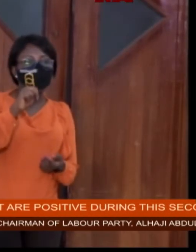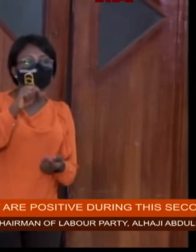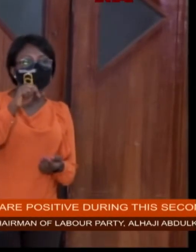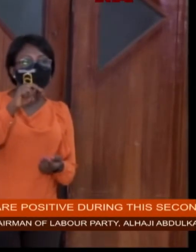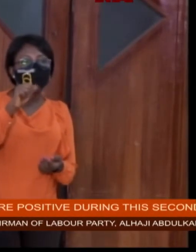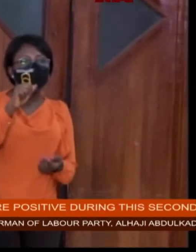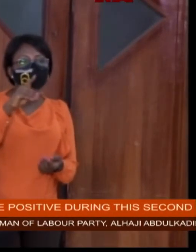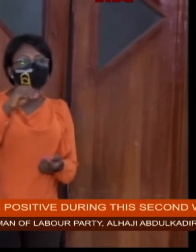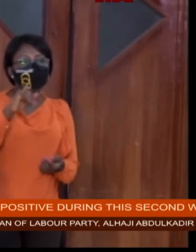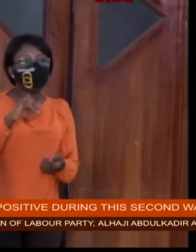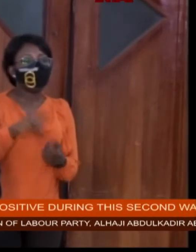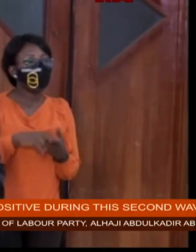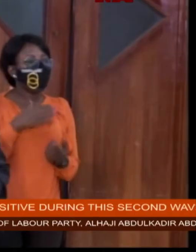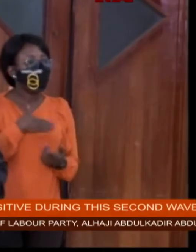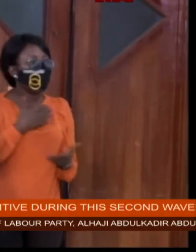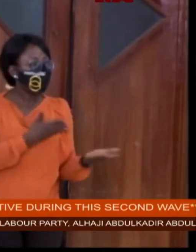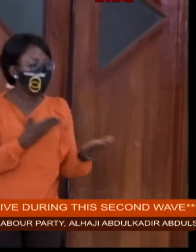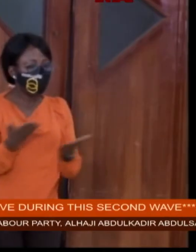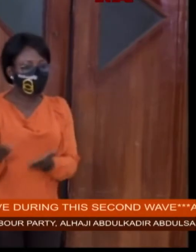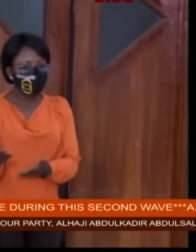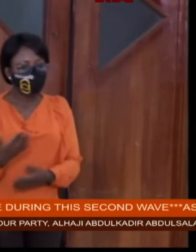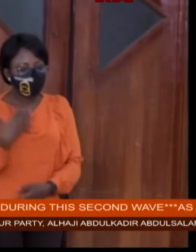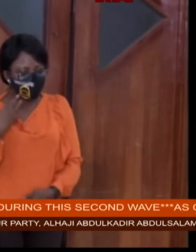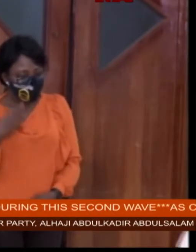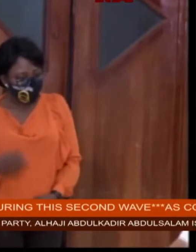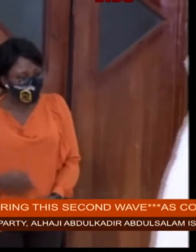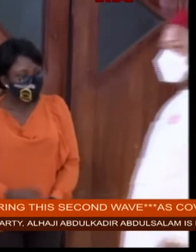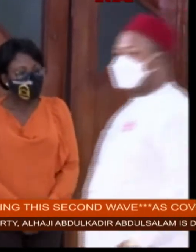to please have the floor. Prem Sexa.